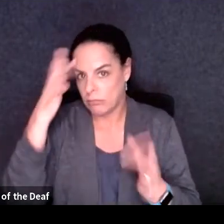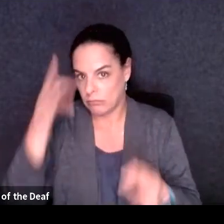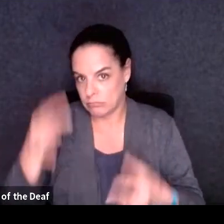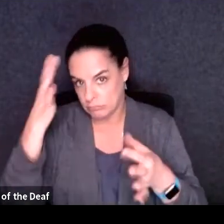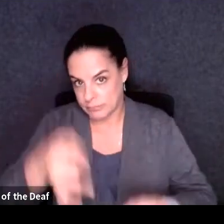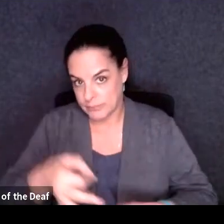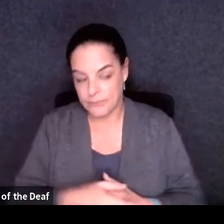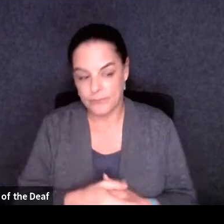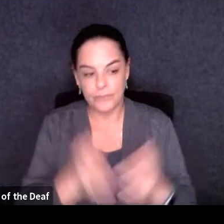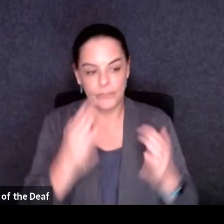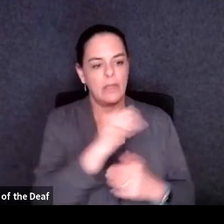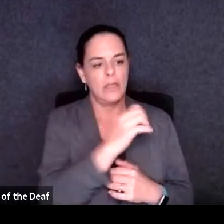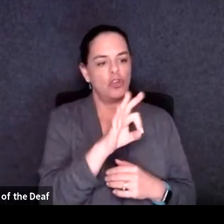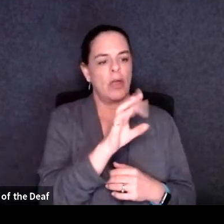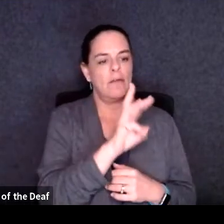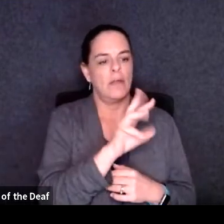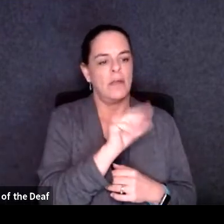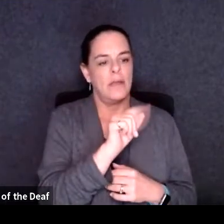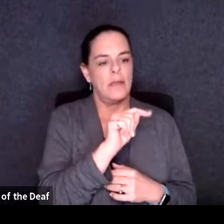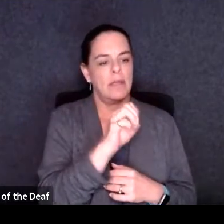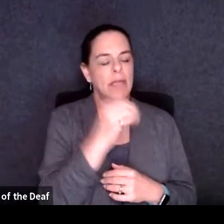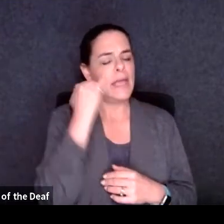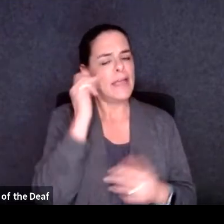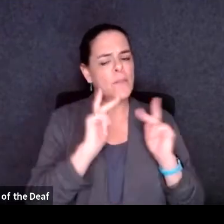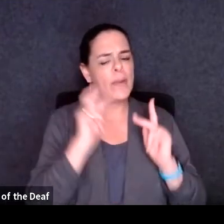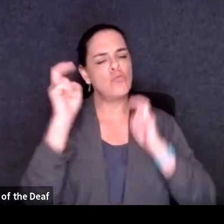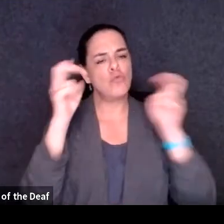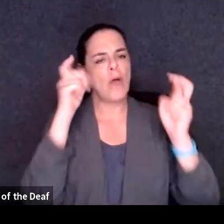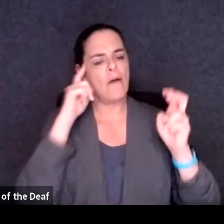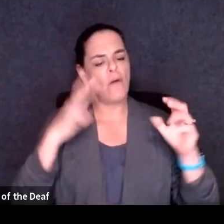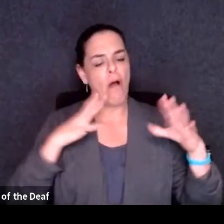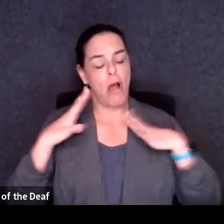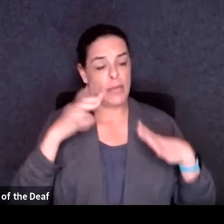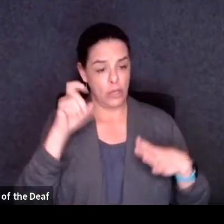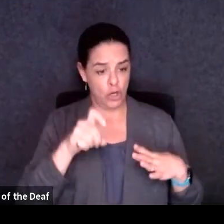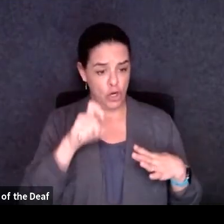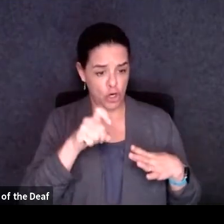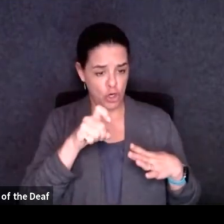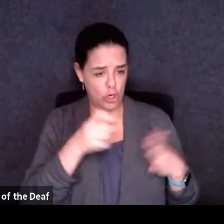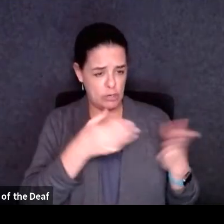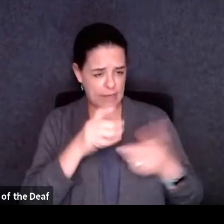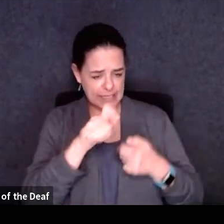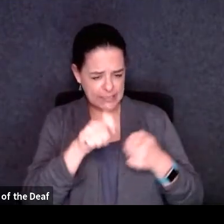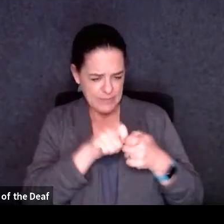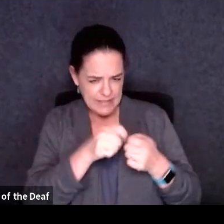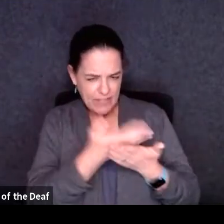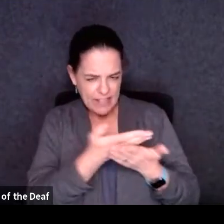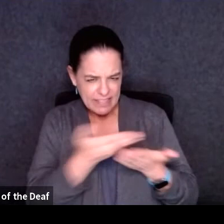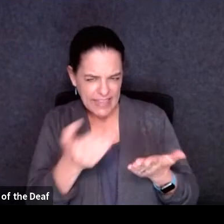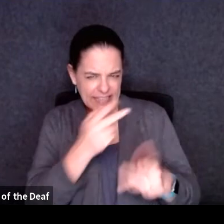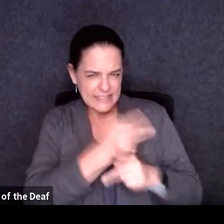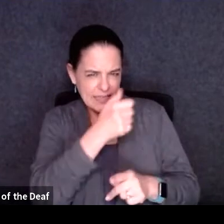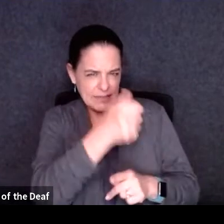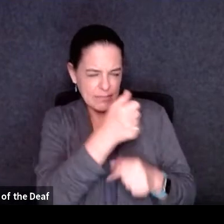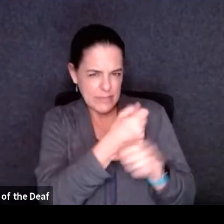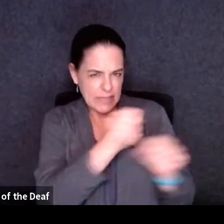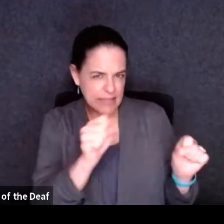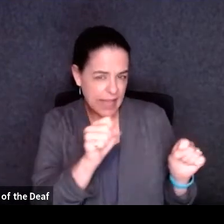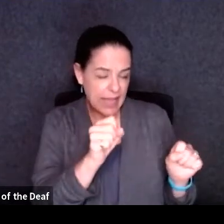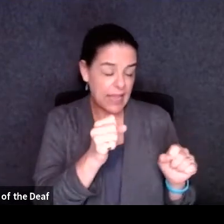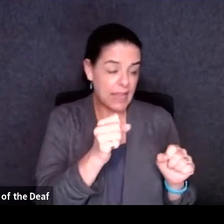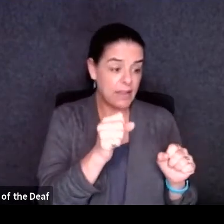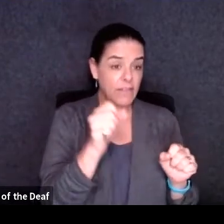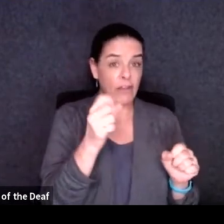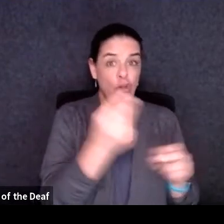with WATE, if people are traveling for the holidays, should they take specific things to keep themselves safe using public facilities like